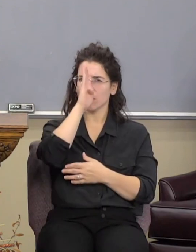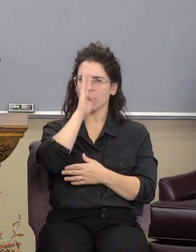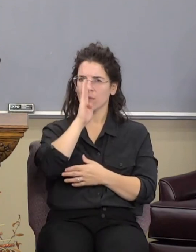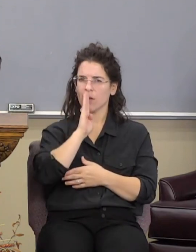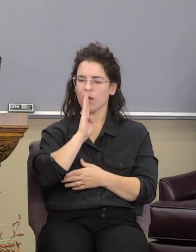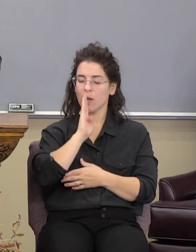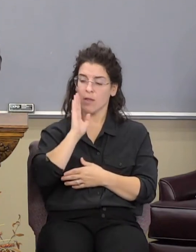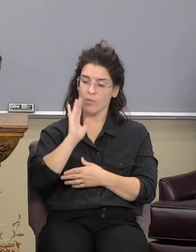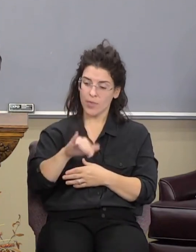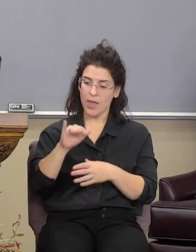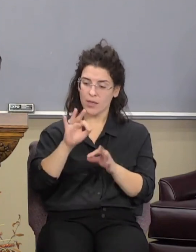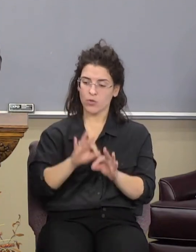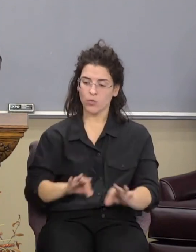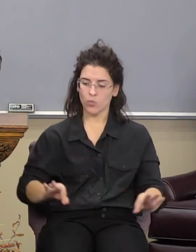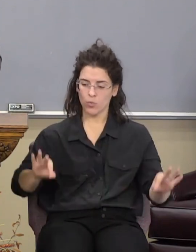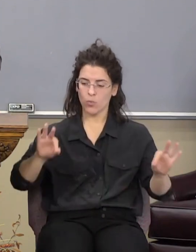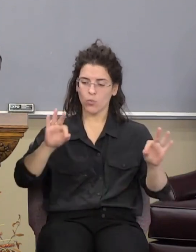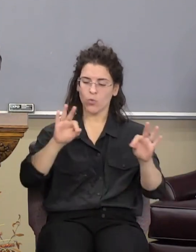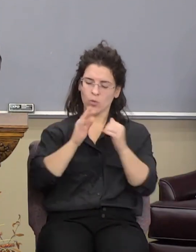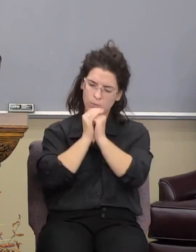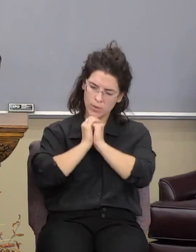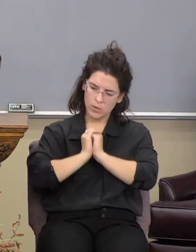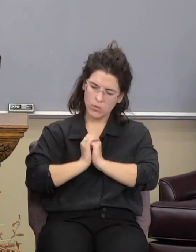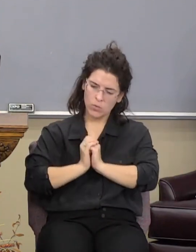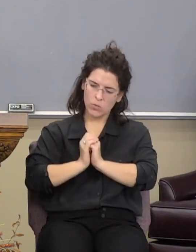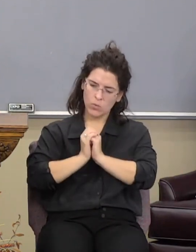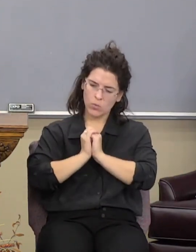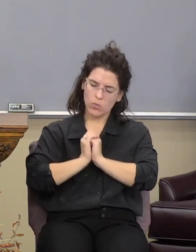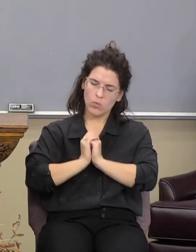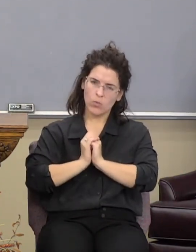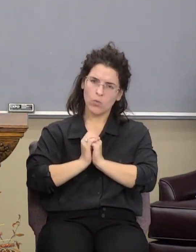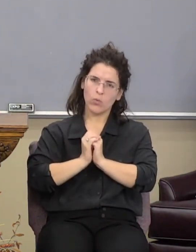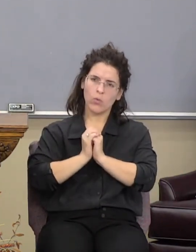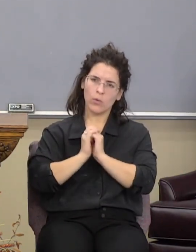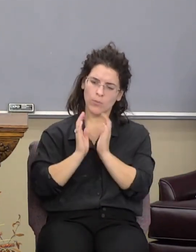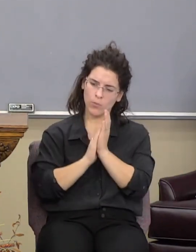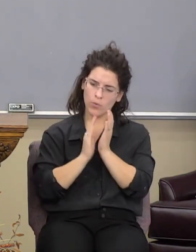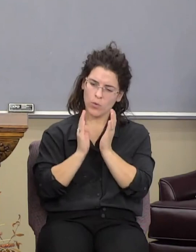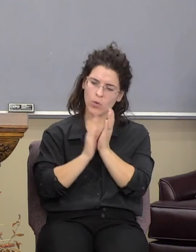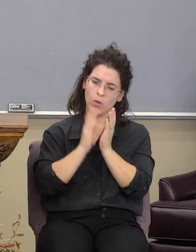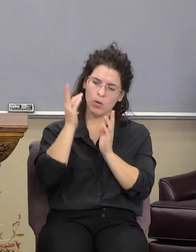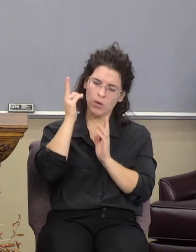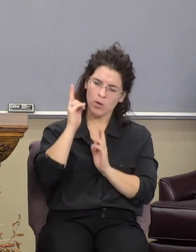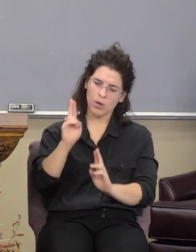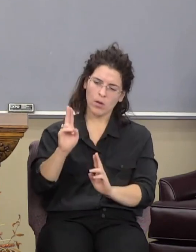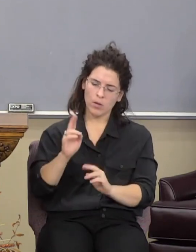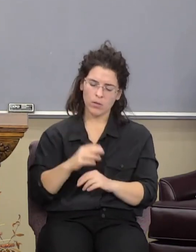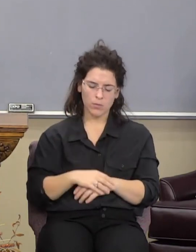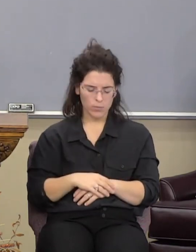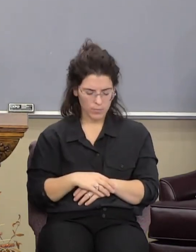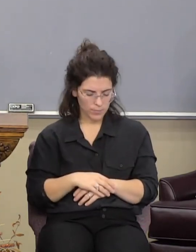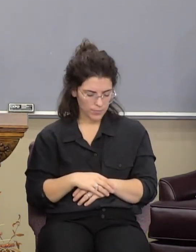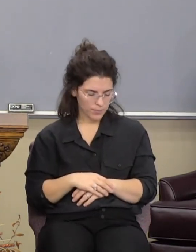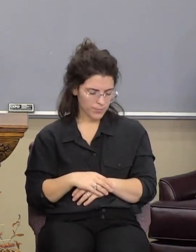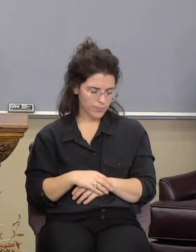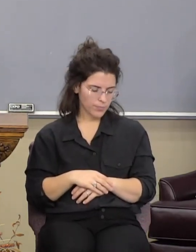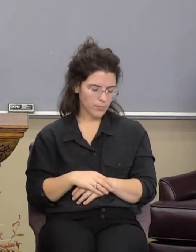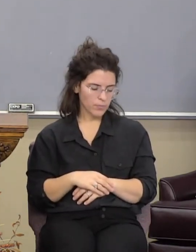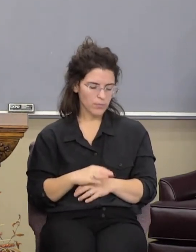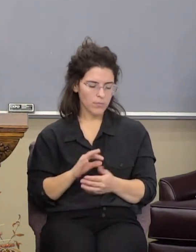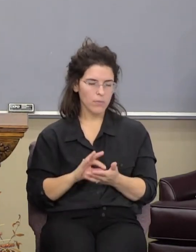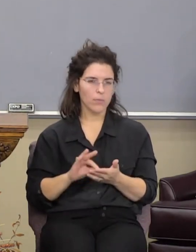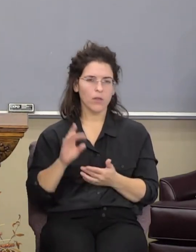That's worthy to be adored and to praise and to honor. We read there at verse 7, blessed are